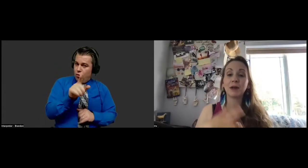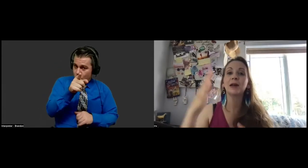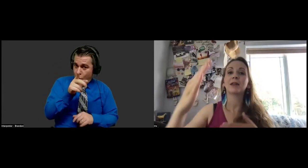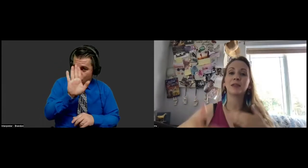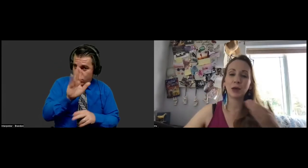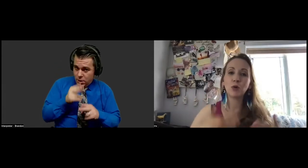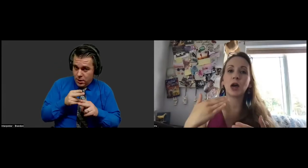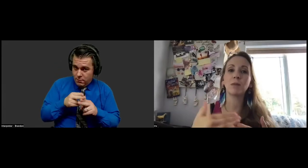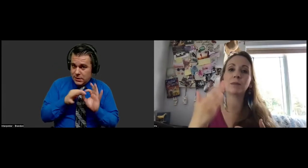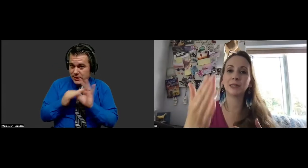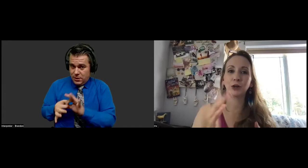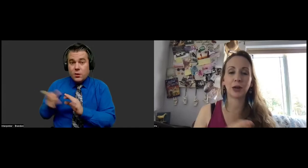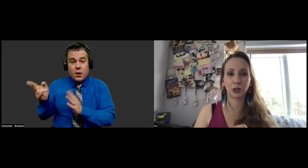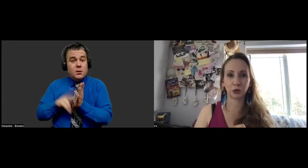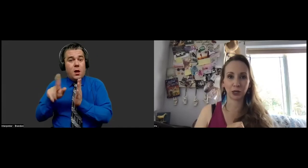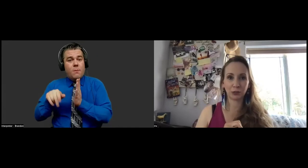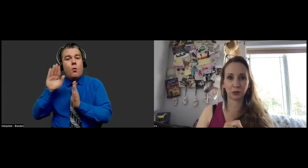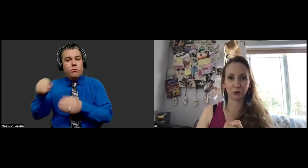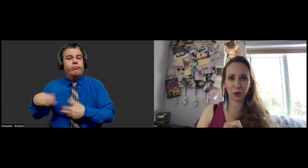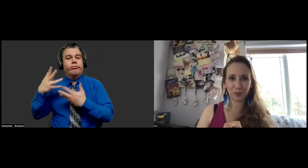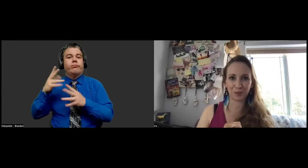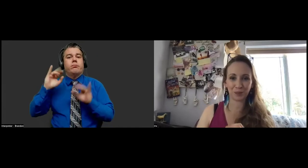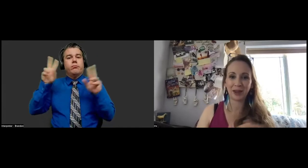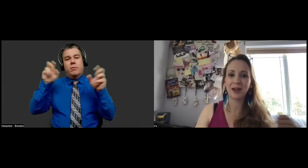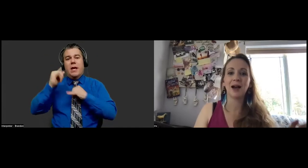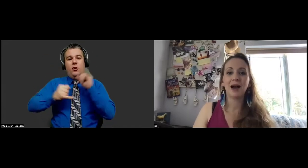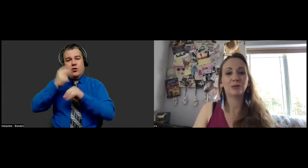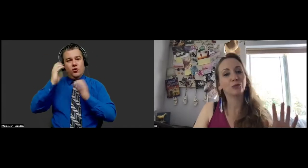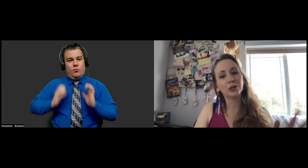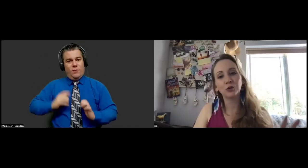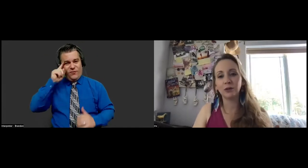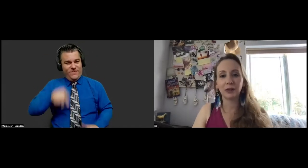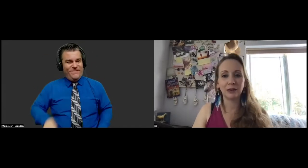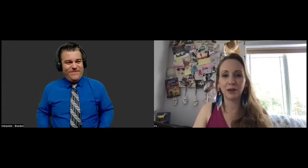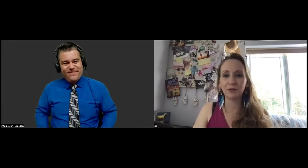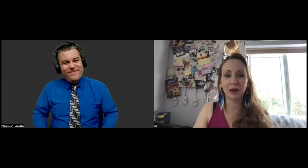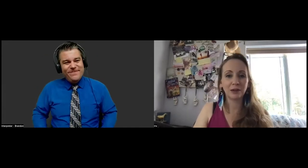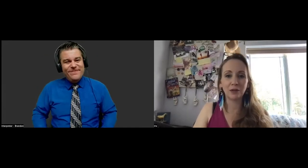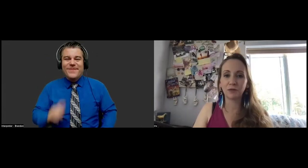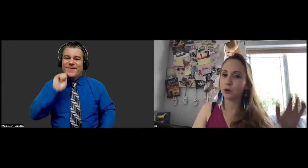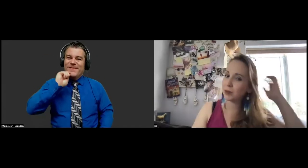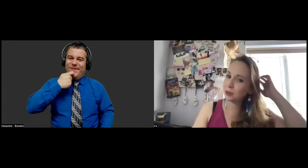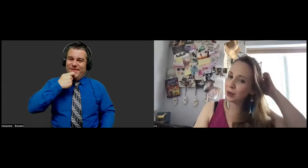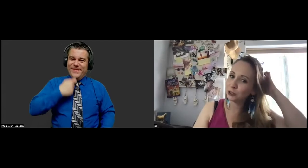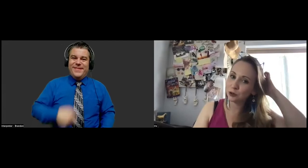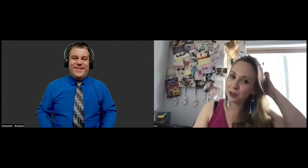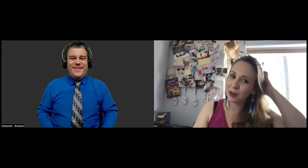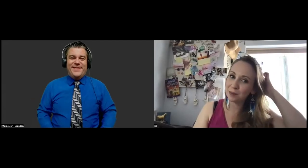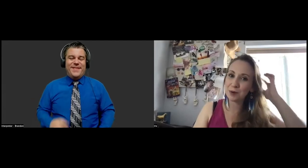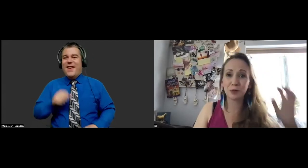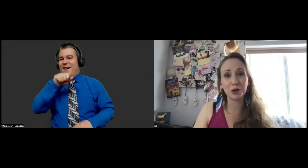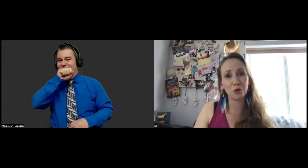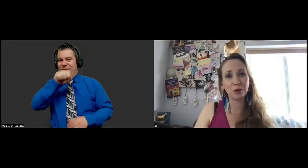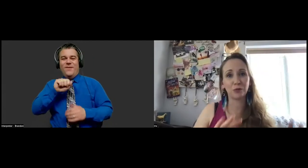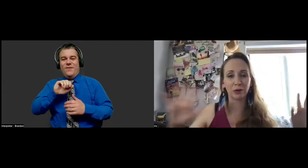up, they will come up as international customers for you. Really cool. I love going international, and